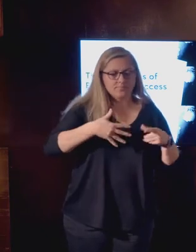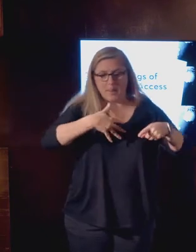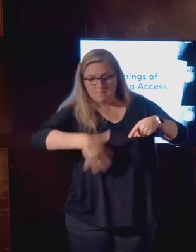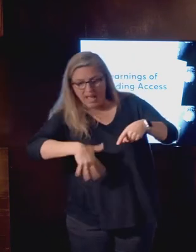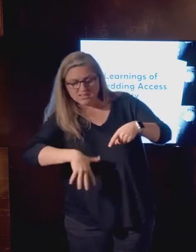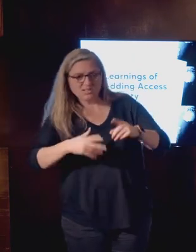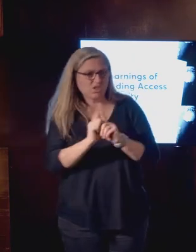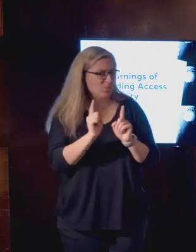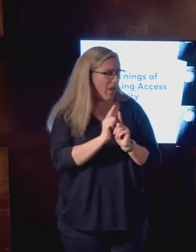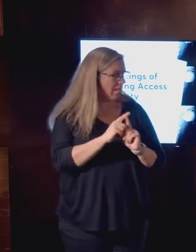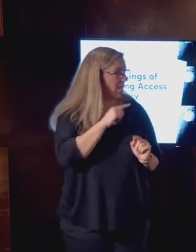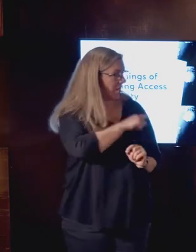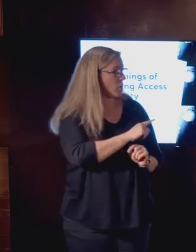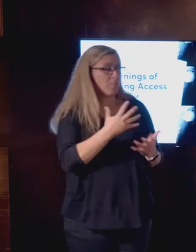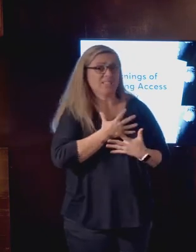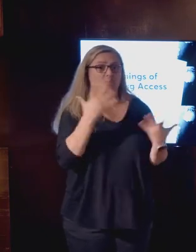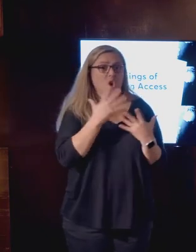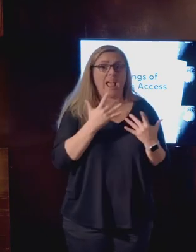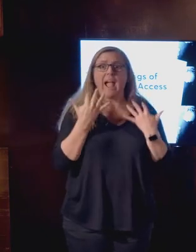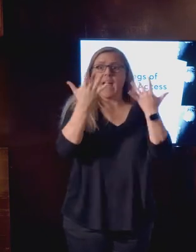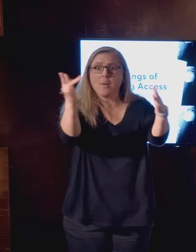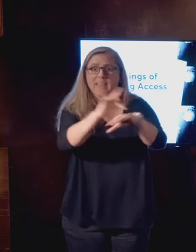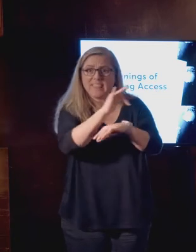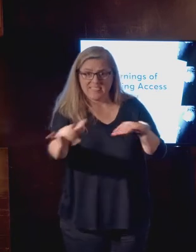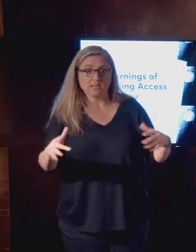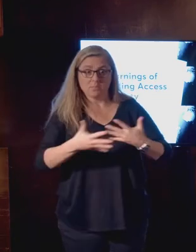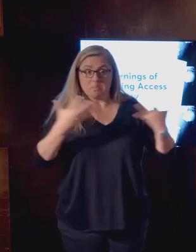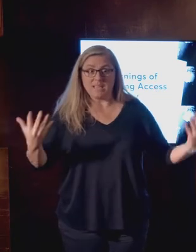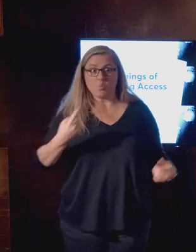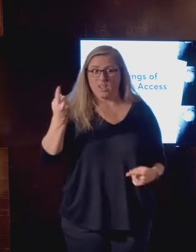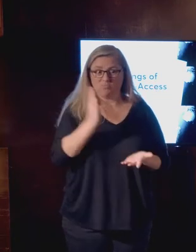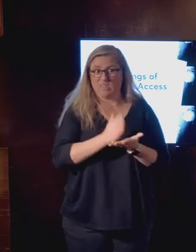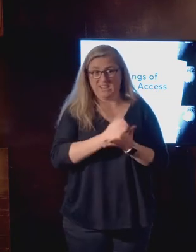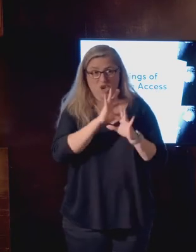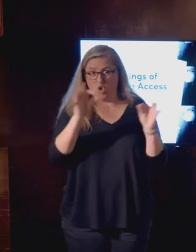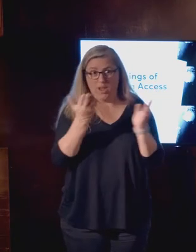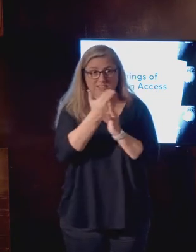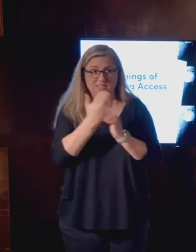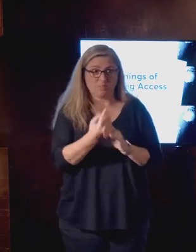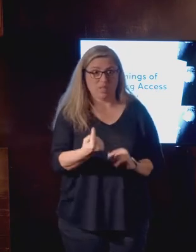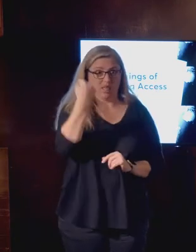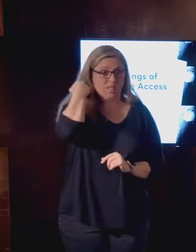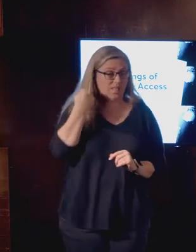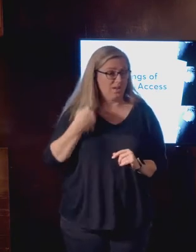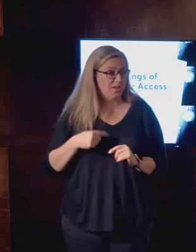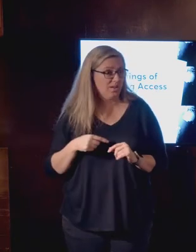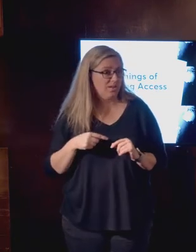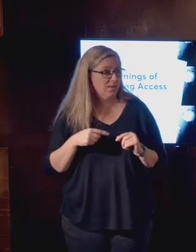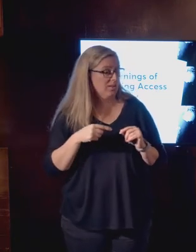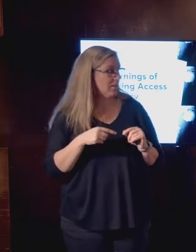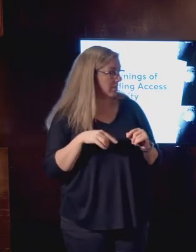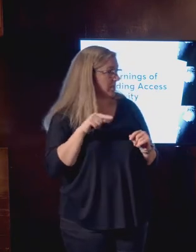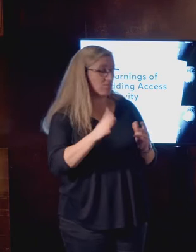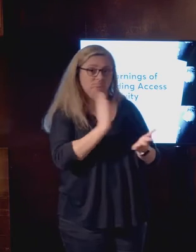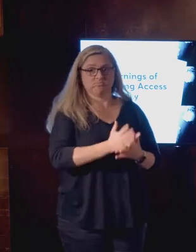backstage as well. And you'd be surprised how many theatres, even the big ones, aren't accessible backstage. So, it's